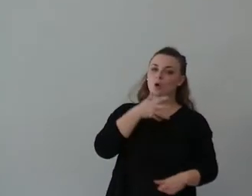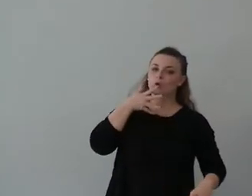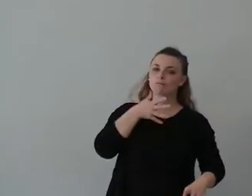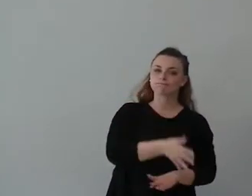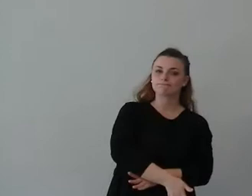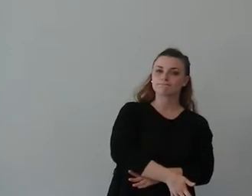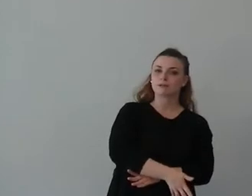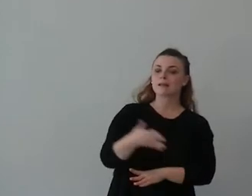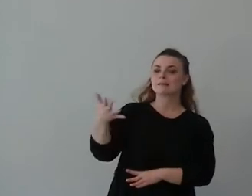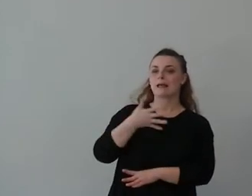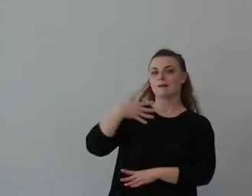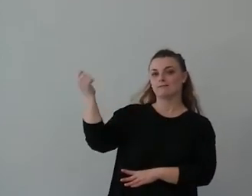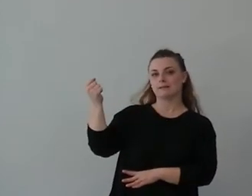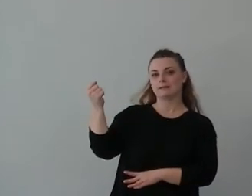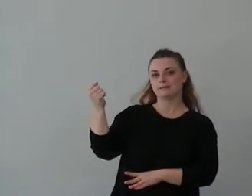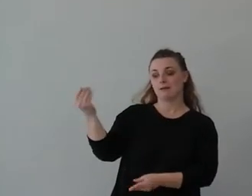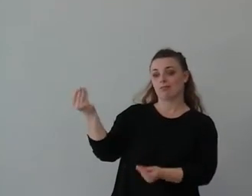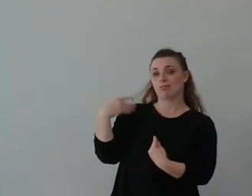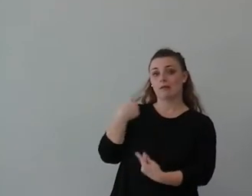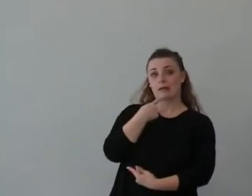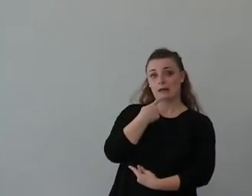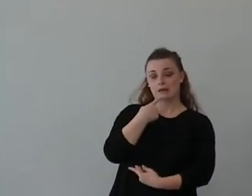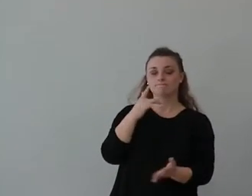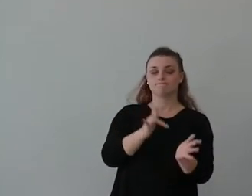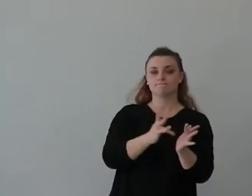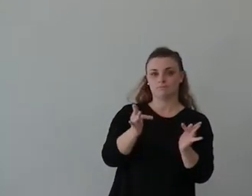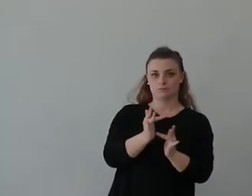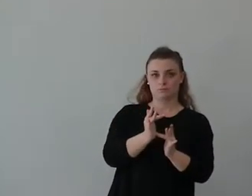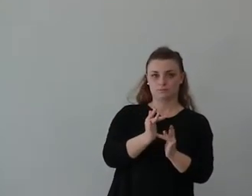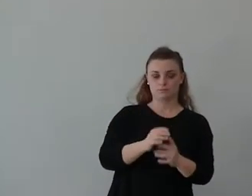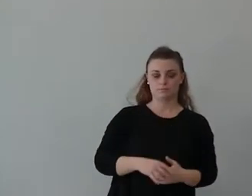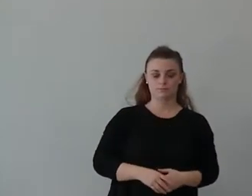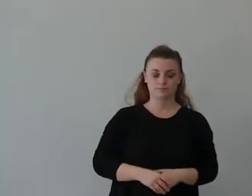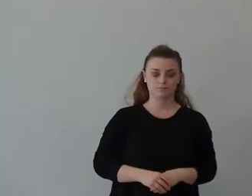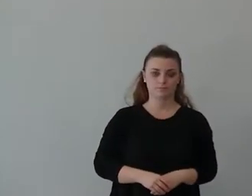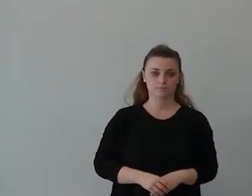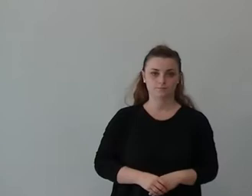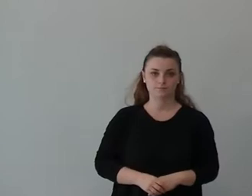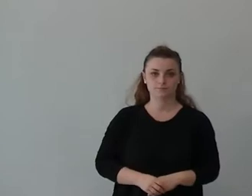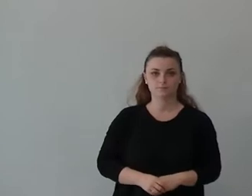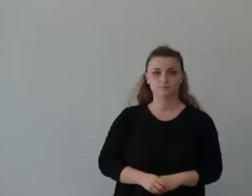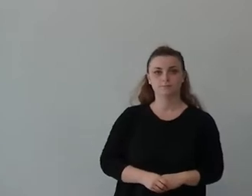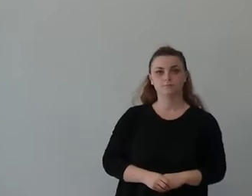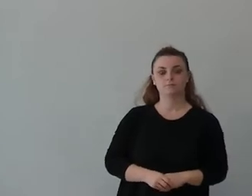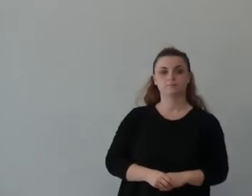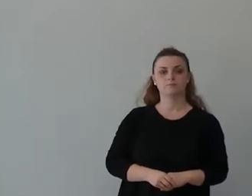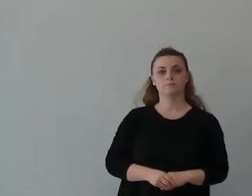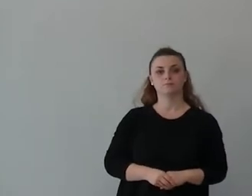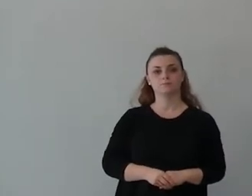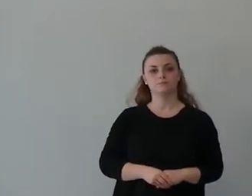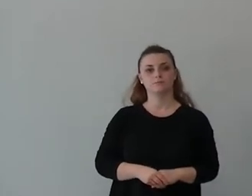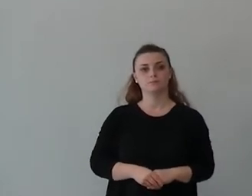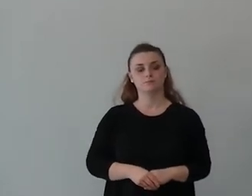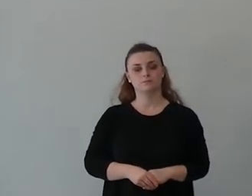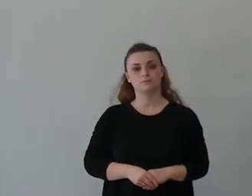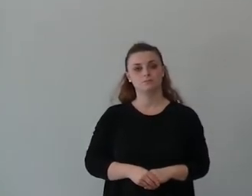because you know those from who you learned it, and how from infancy you have known the Holy